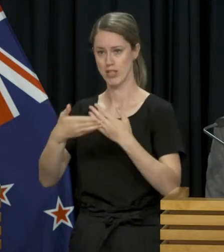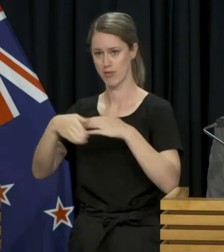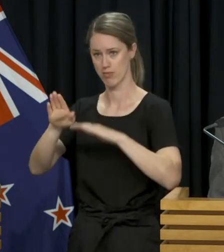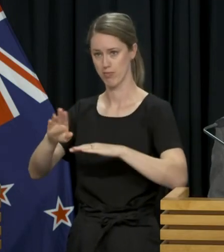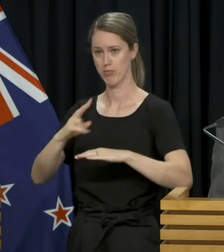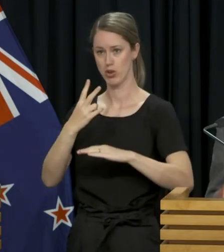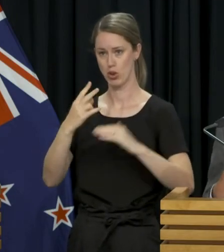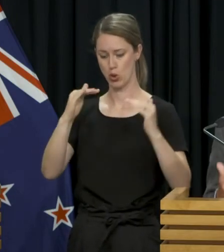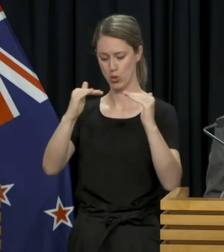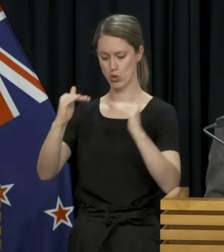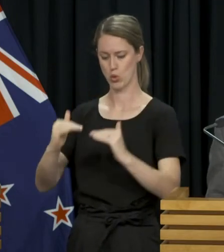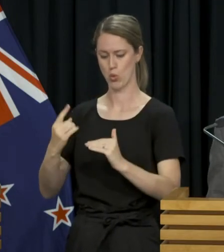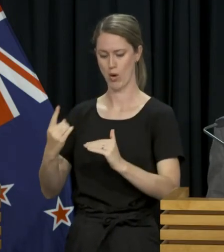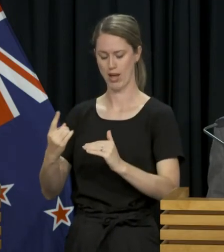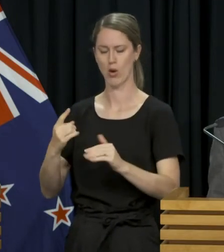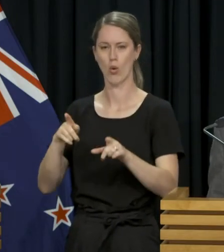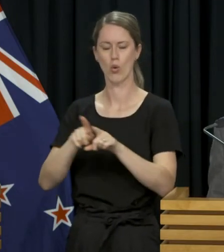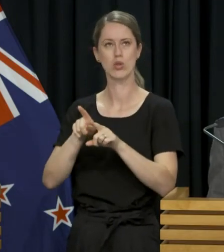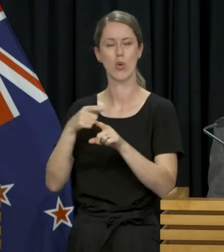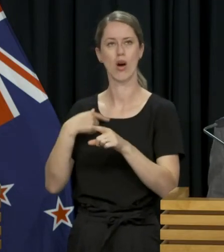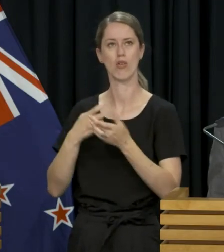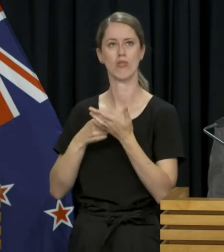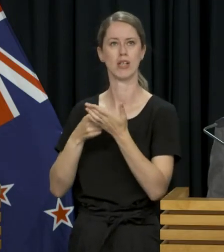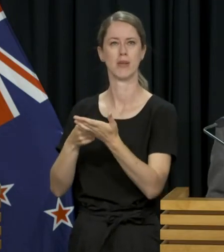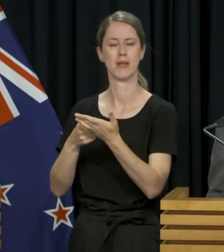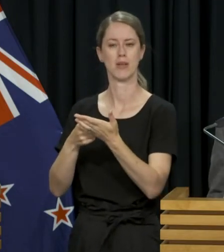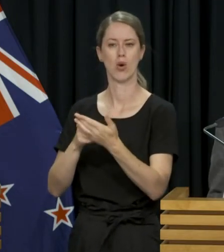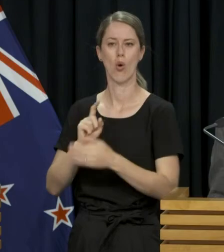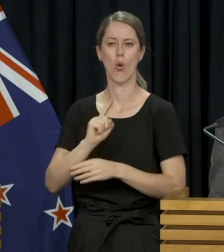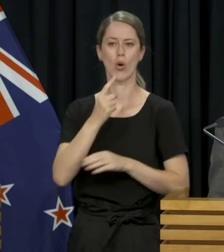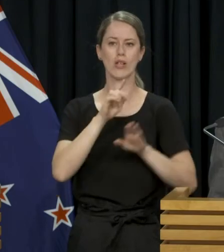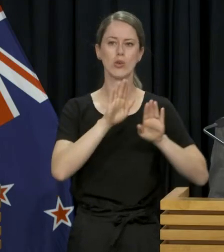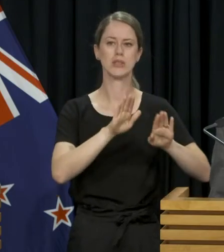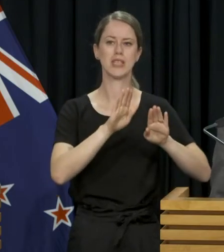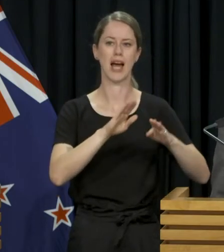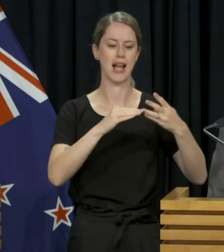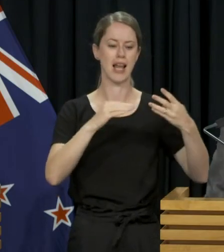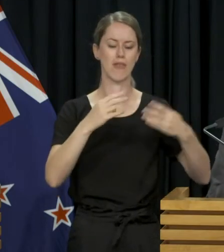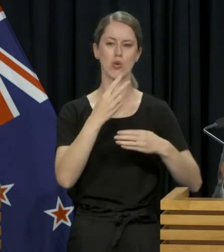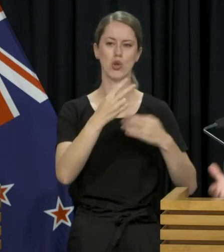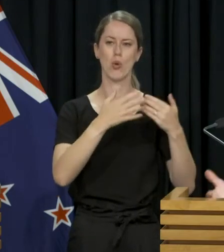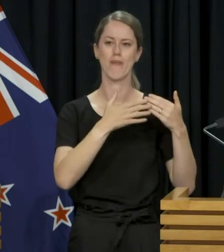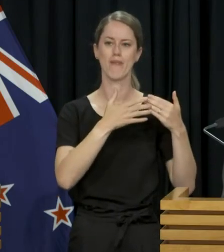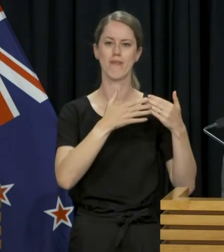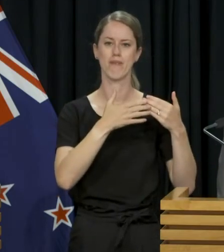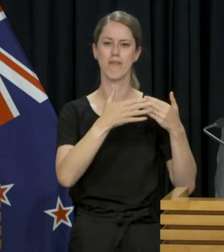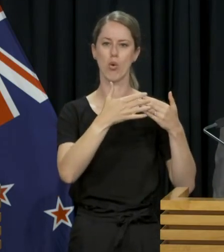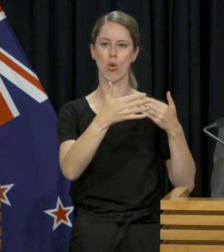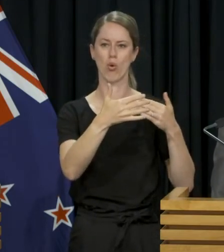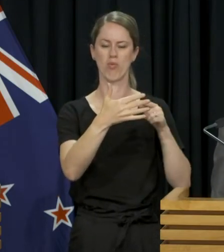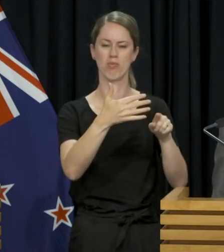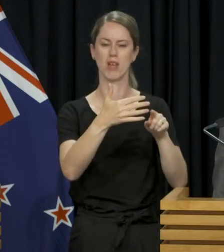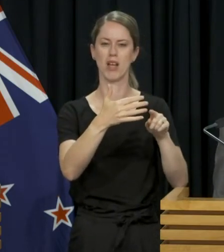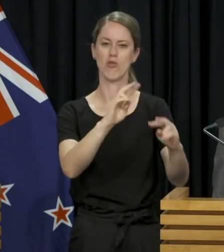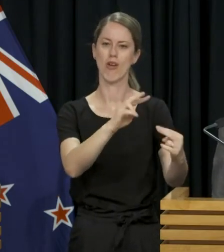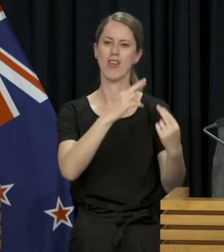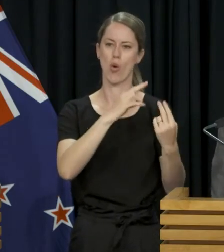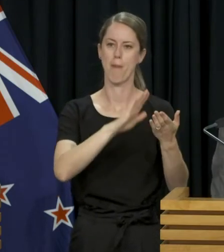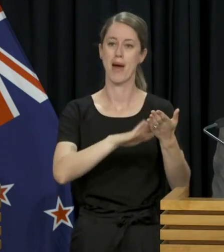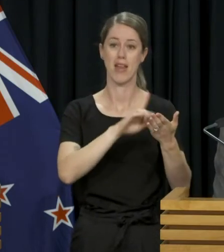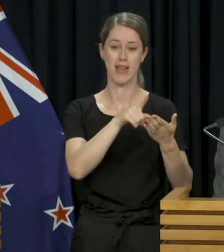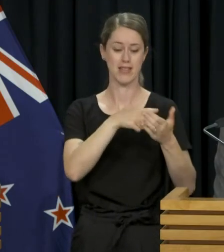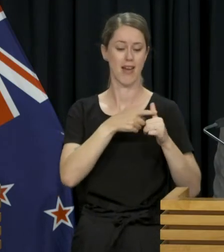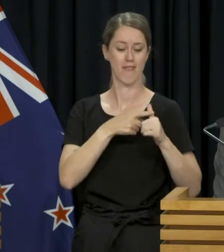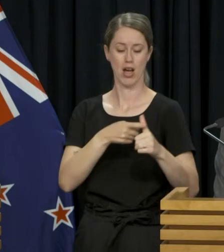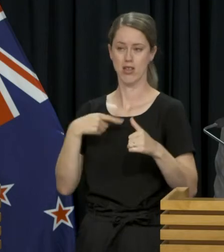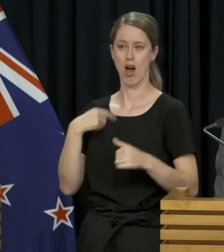1. And the other part of that was for Auckland to remain in alert level 2 and to be reconsidered on Monday, and that was the advice